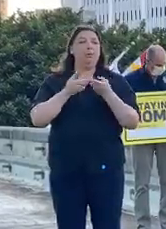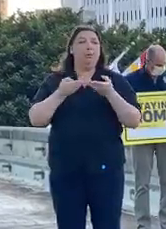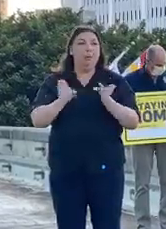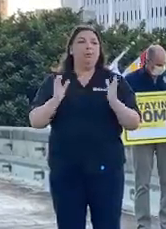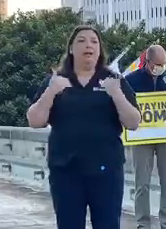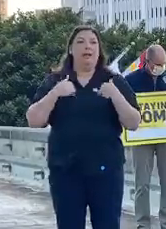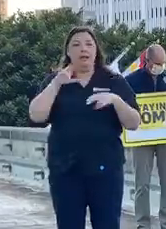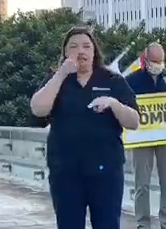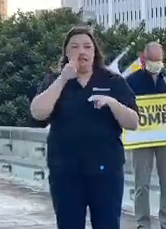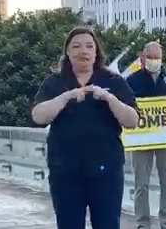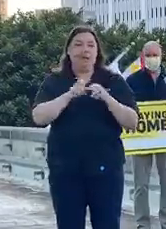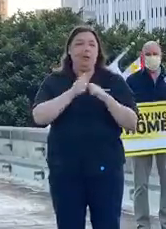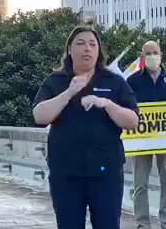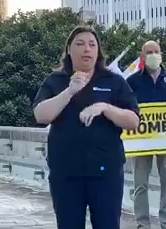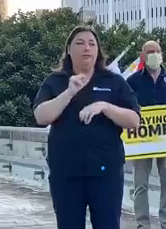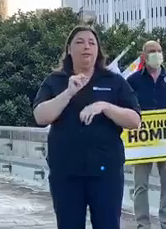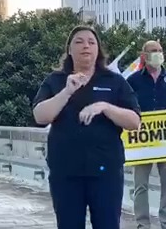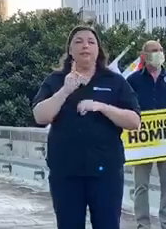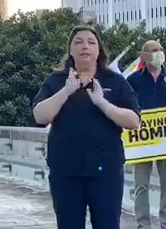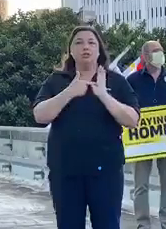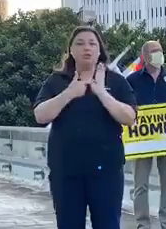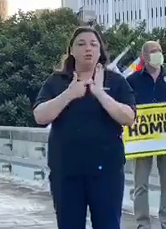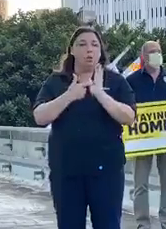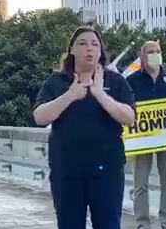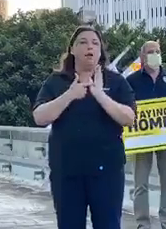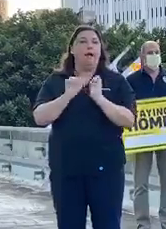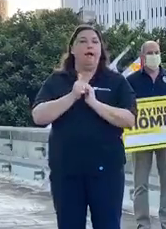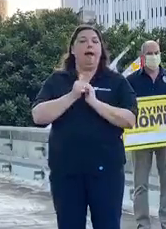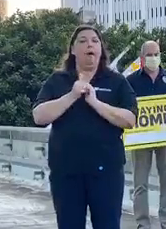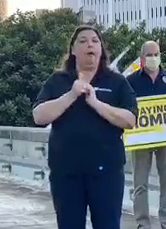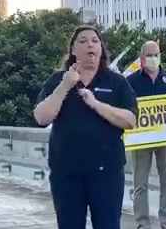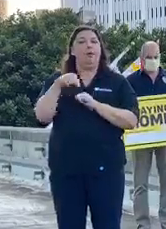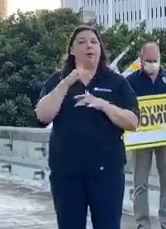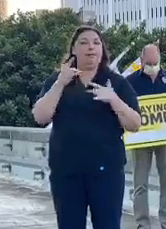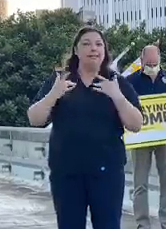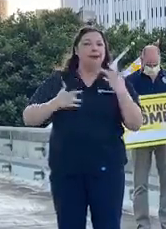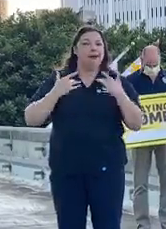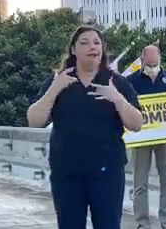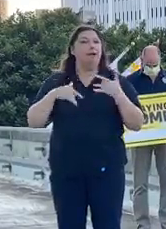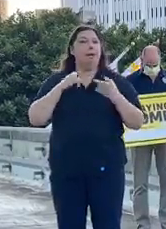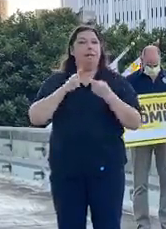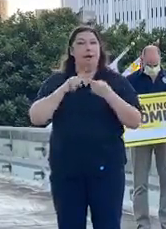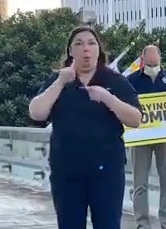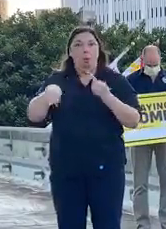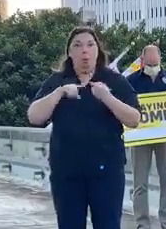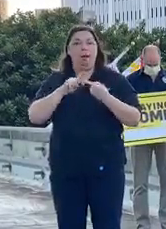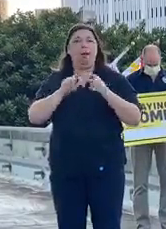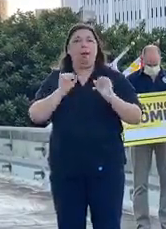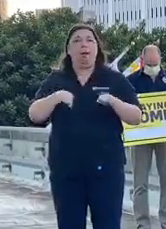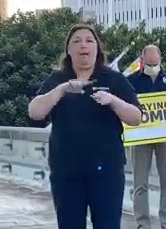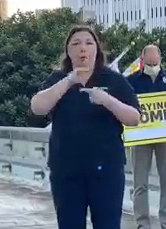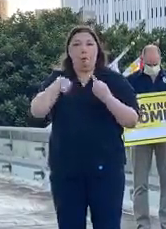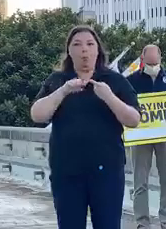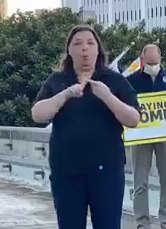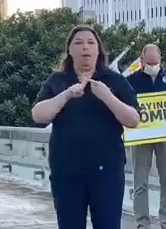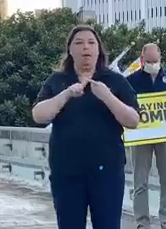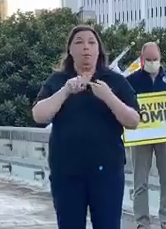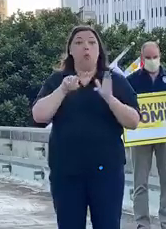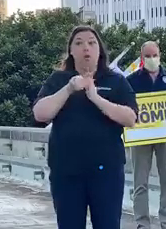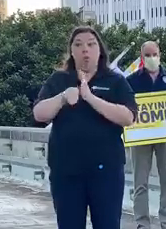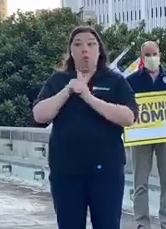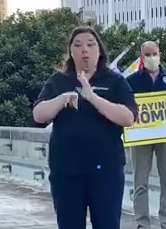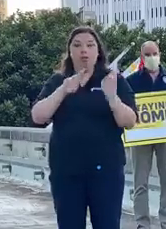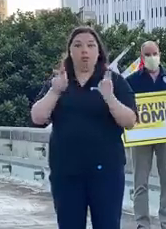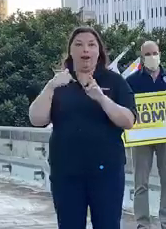public having some fun with that and just showing, how you're just so excited about when we can, when Nola is ready. I